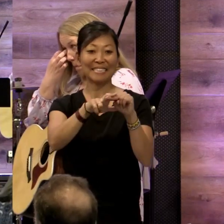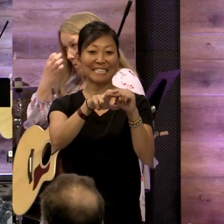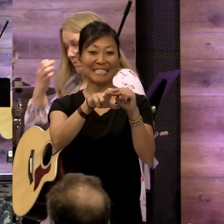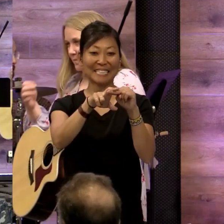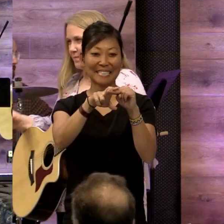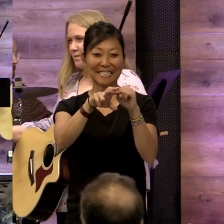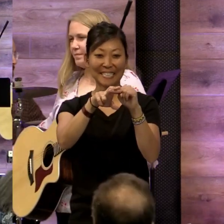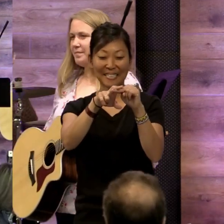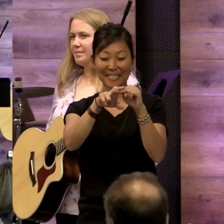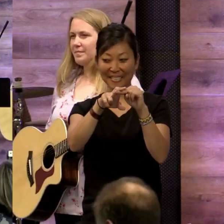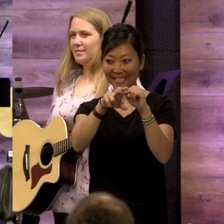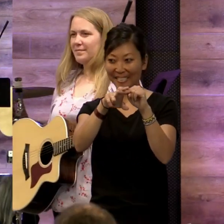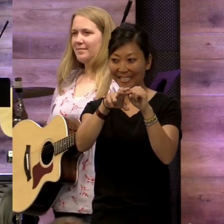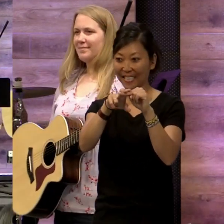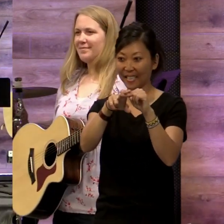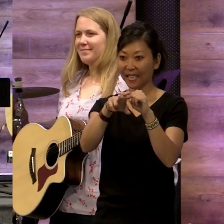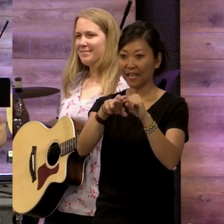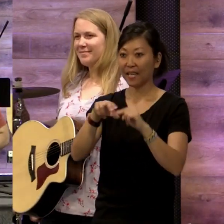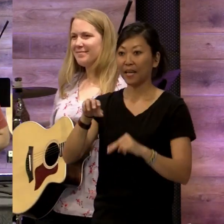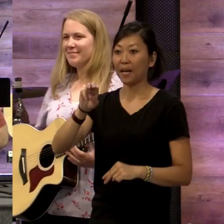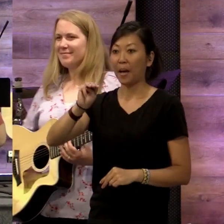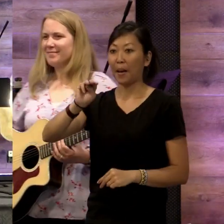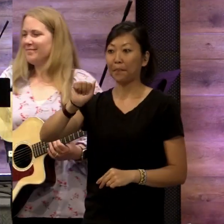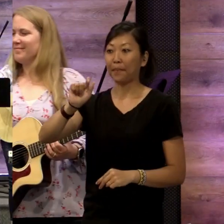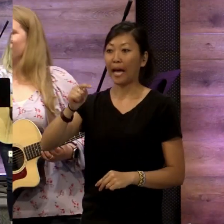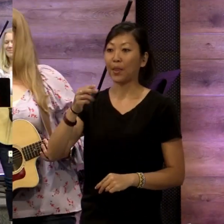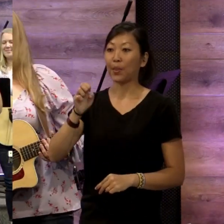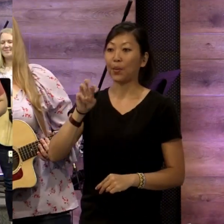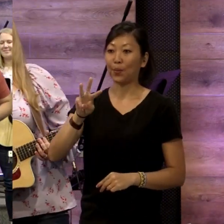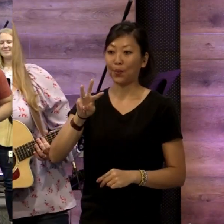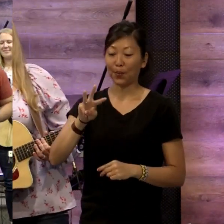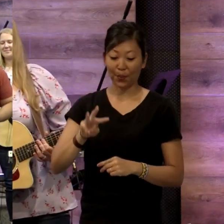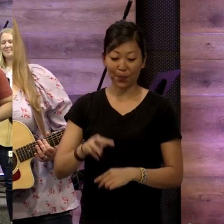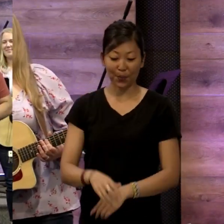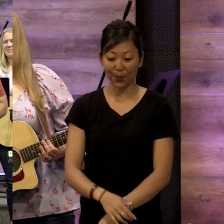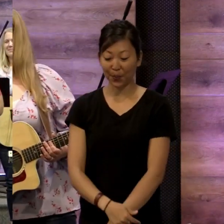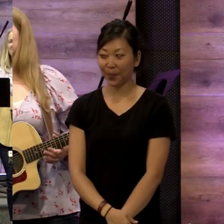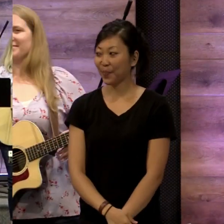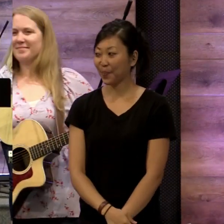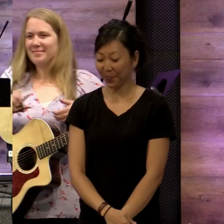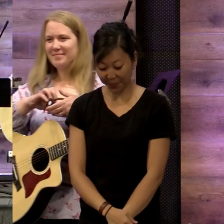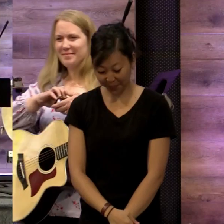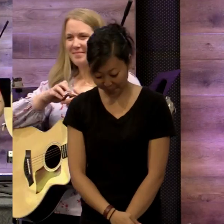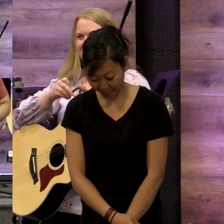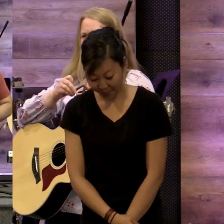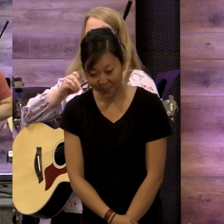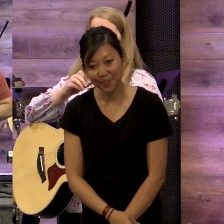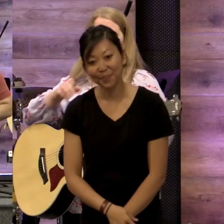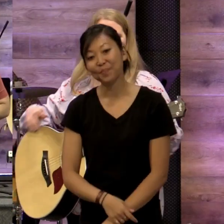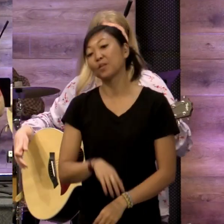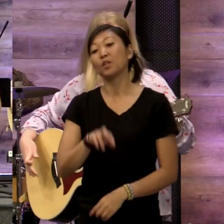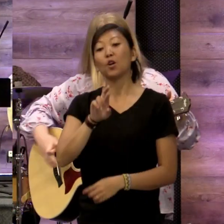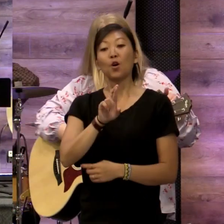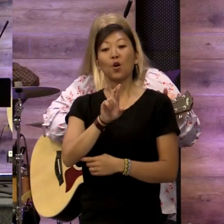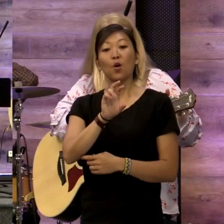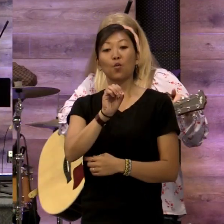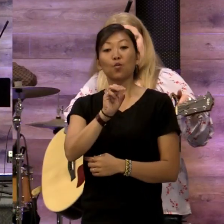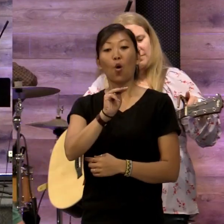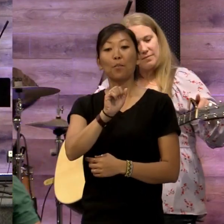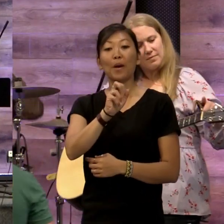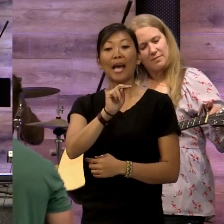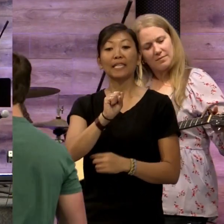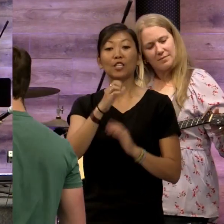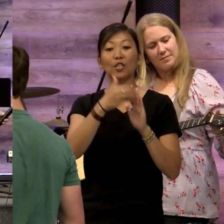Amen. You guys can have a seat. Matthew, you want to come on up? All right. In Romans chapter